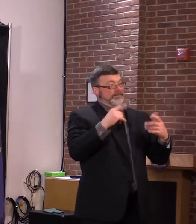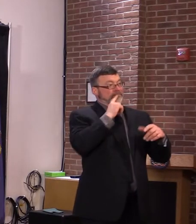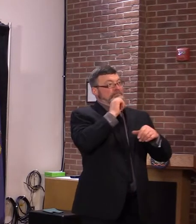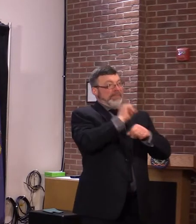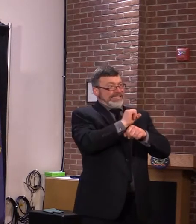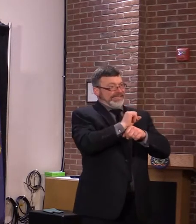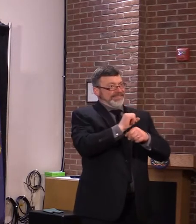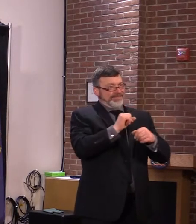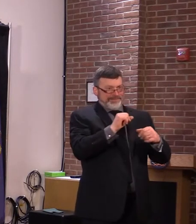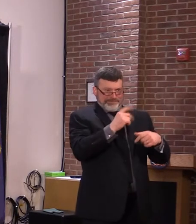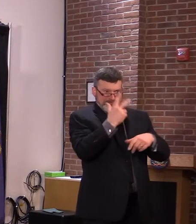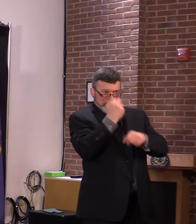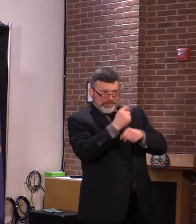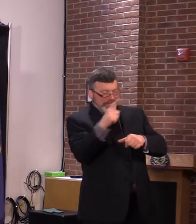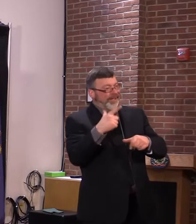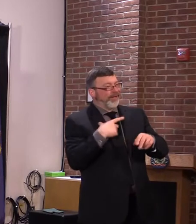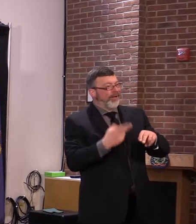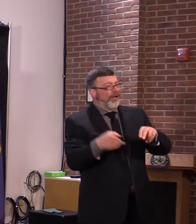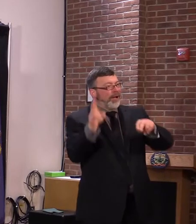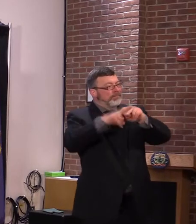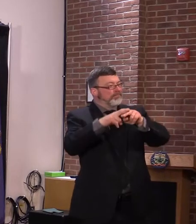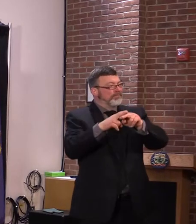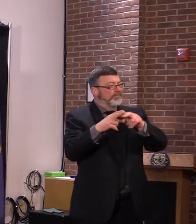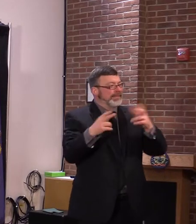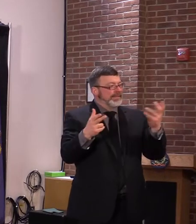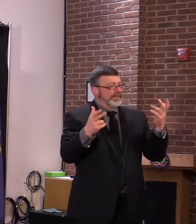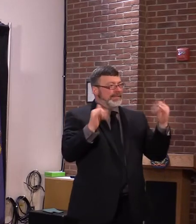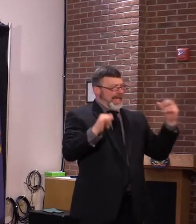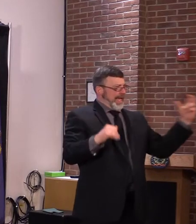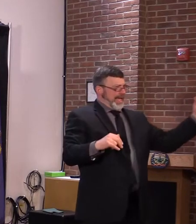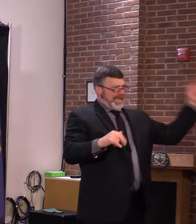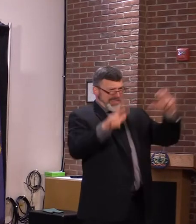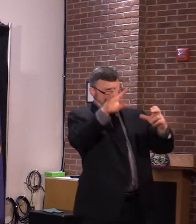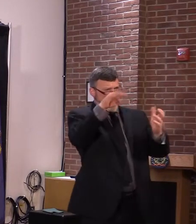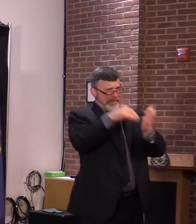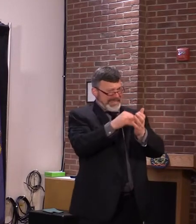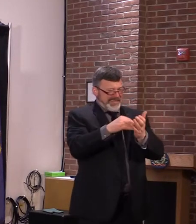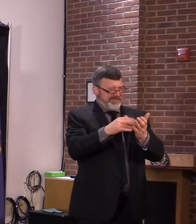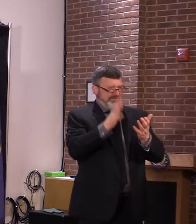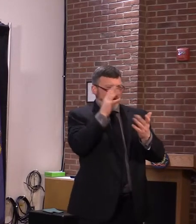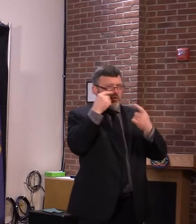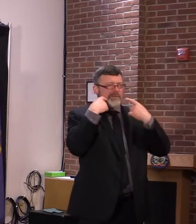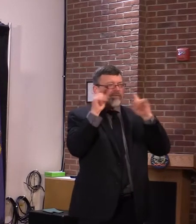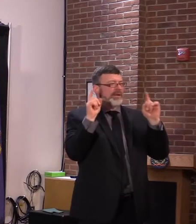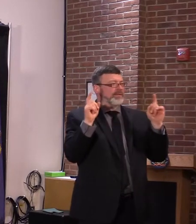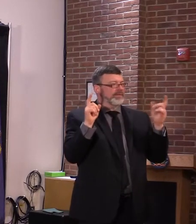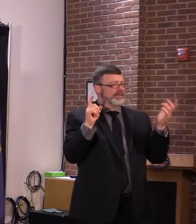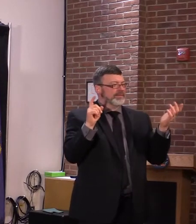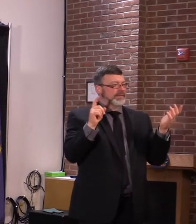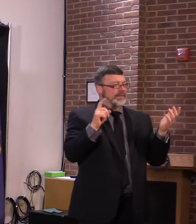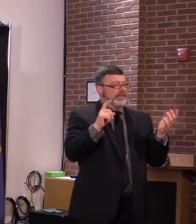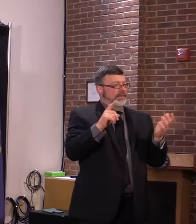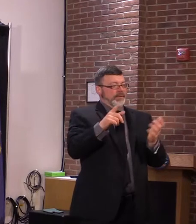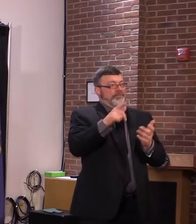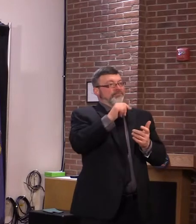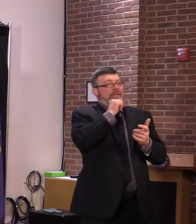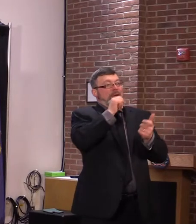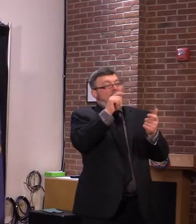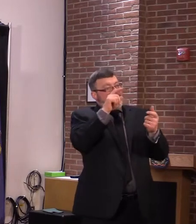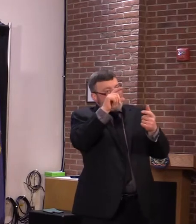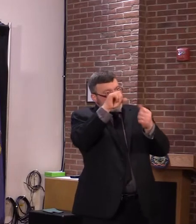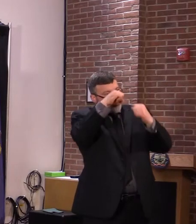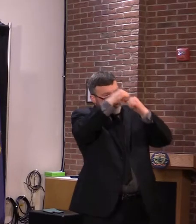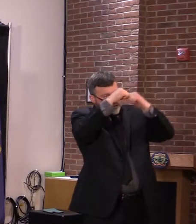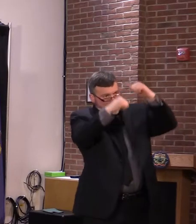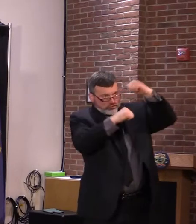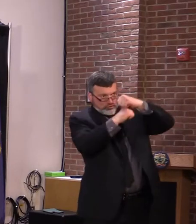That investment didn't do any good because we didn't make the structural changes to give us a best return.